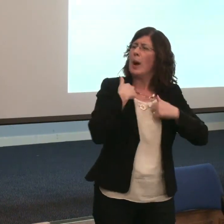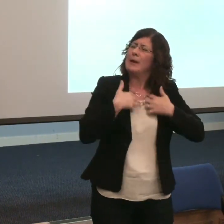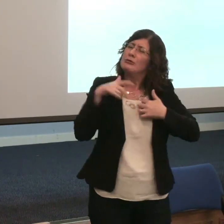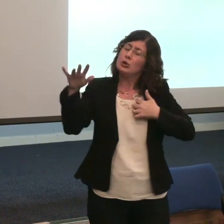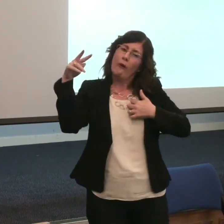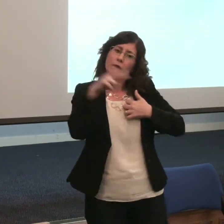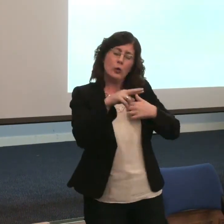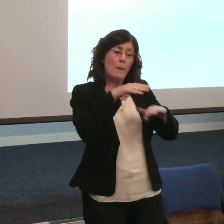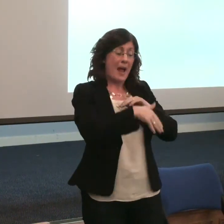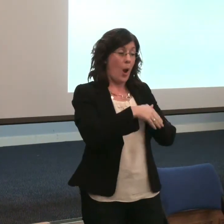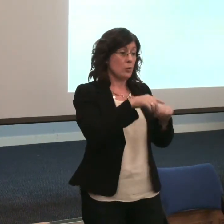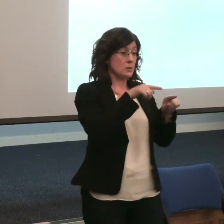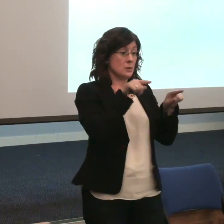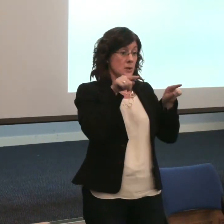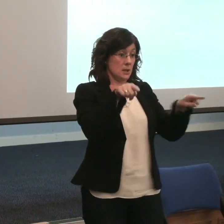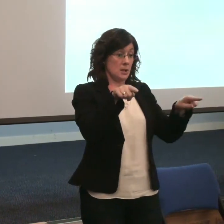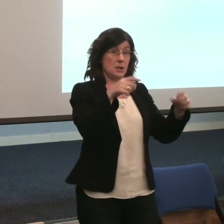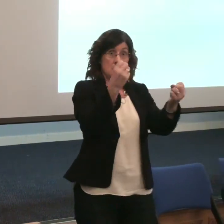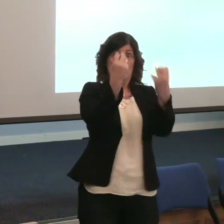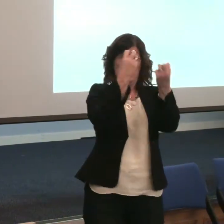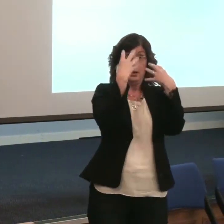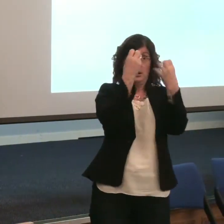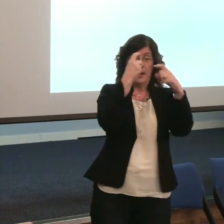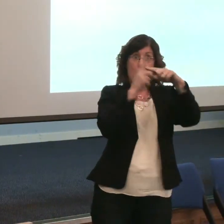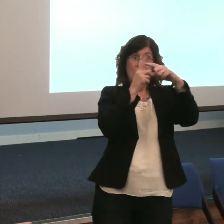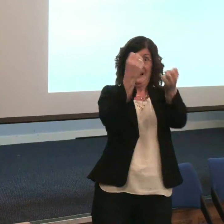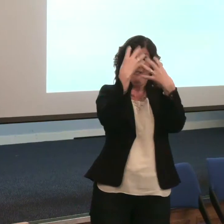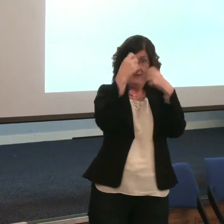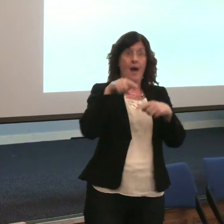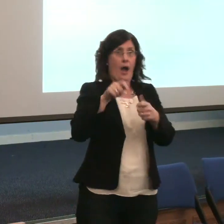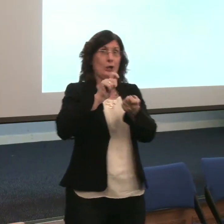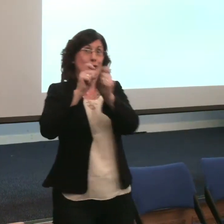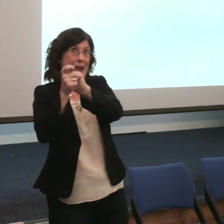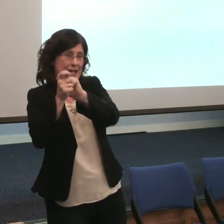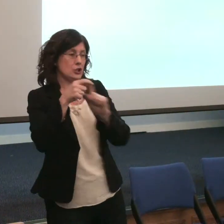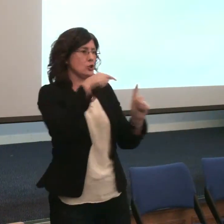And there were 4 that had 8 who had no change. That's still quite a big number.